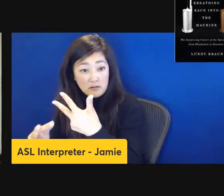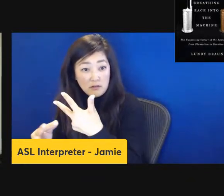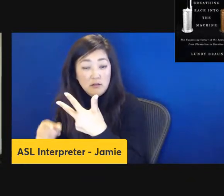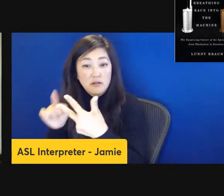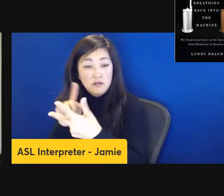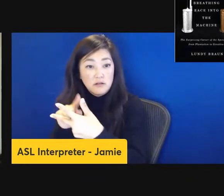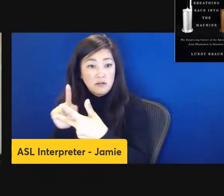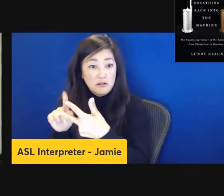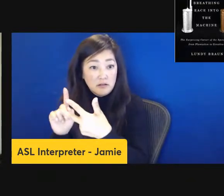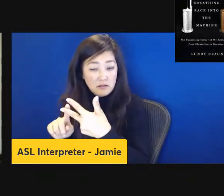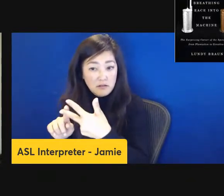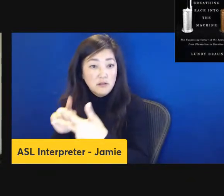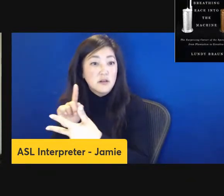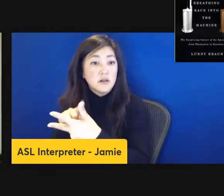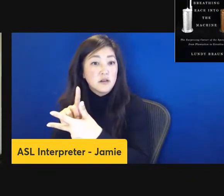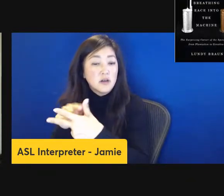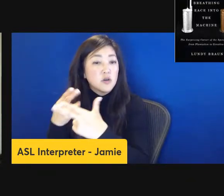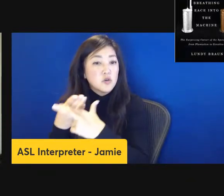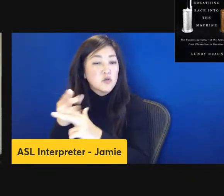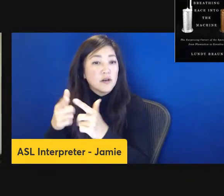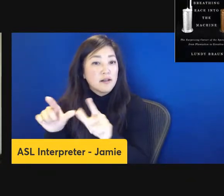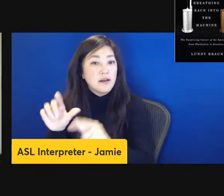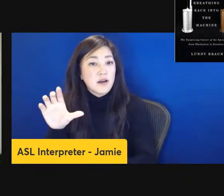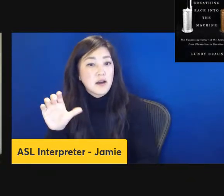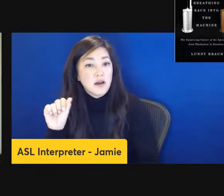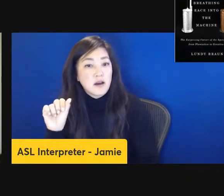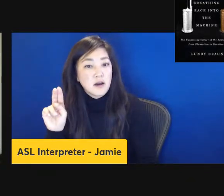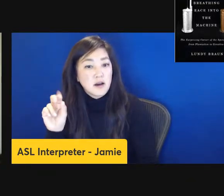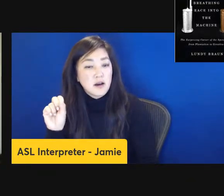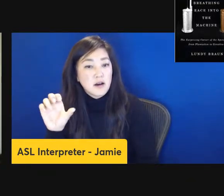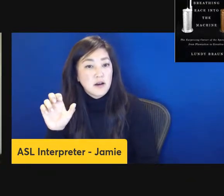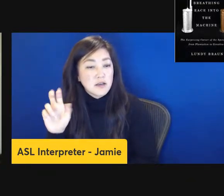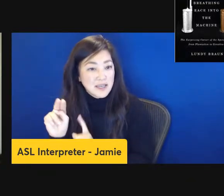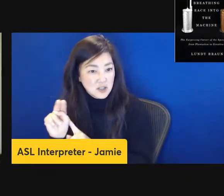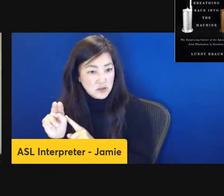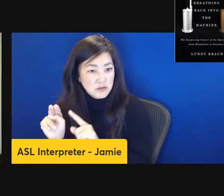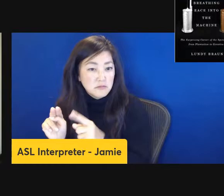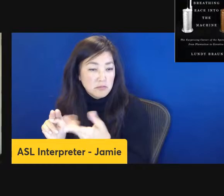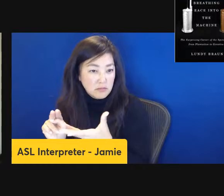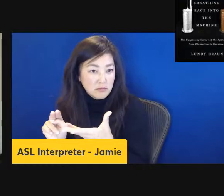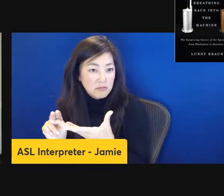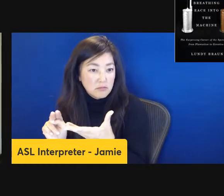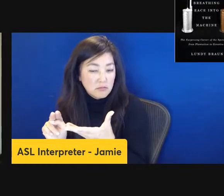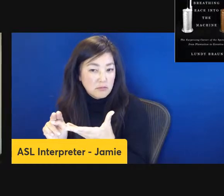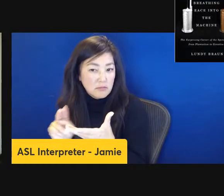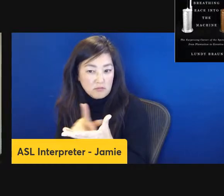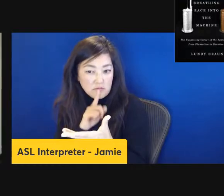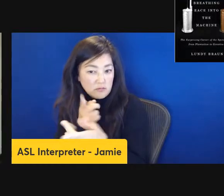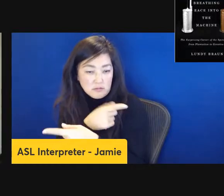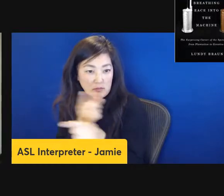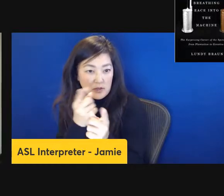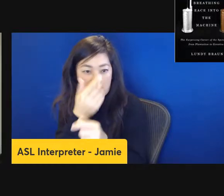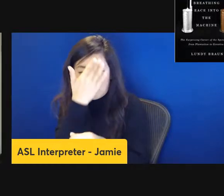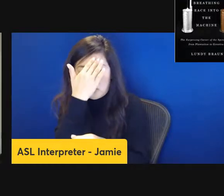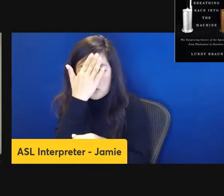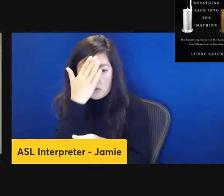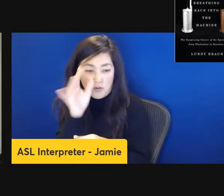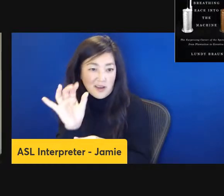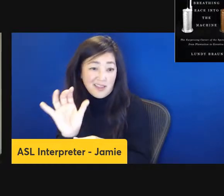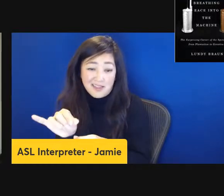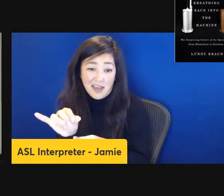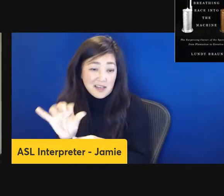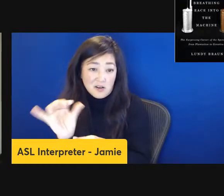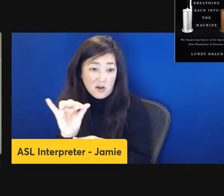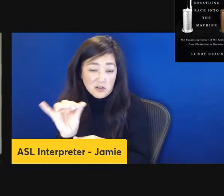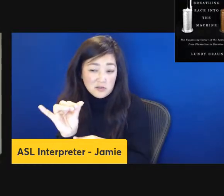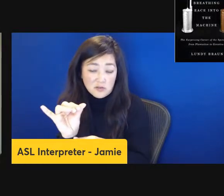use the language of Caucasian, which, as I'm sure you're all aware, is a problematic